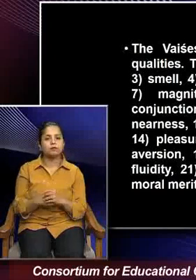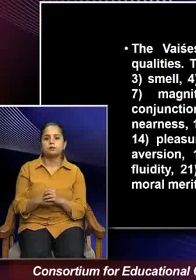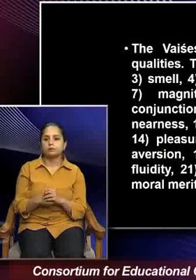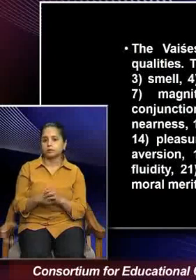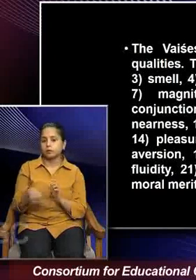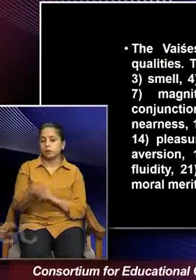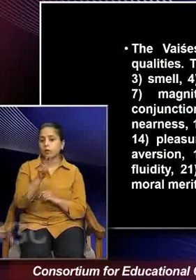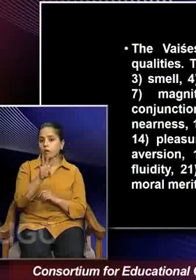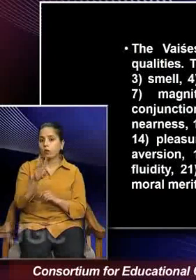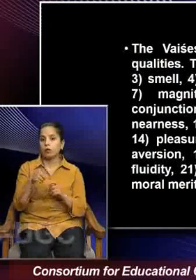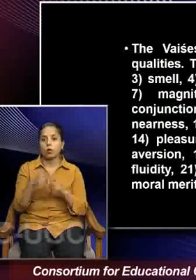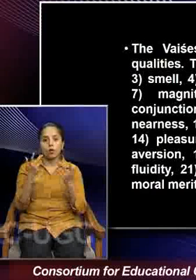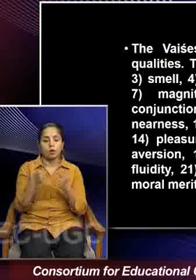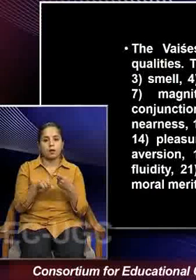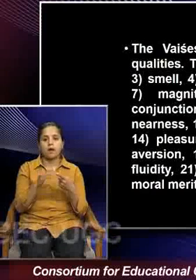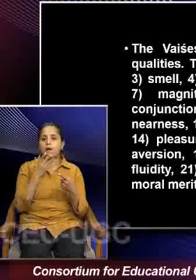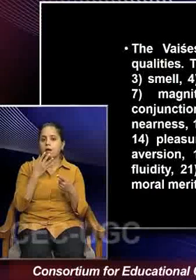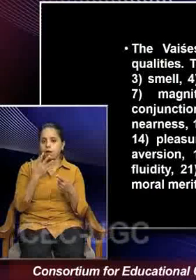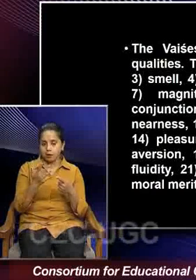which are color,